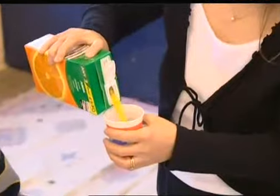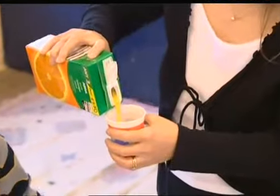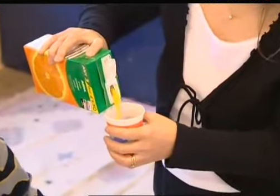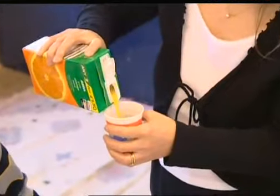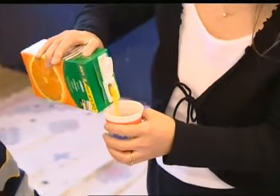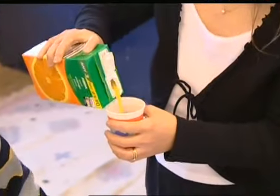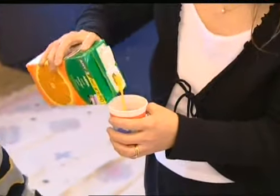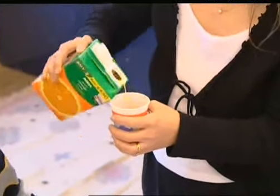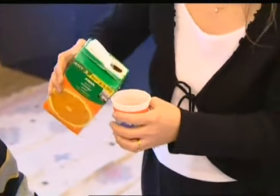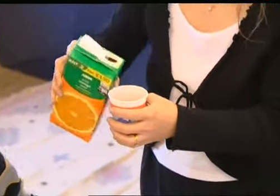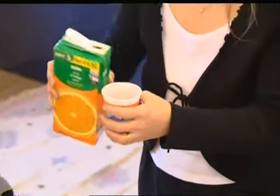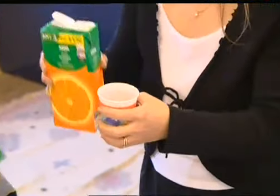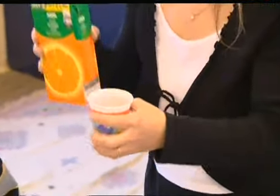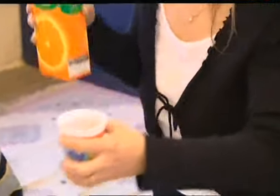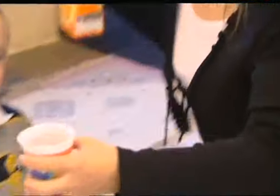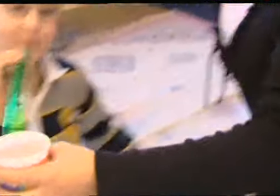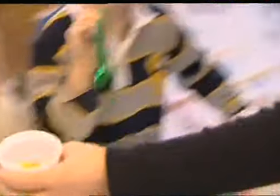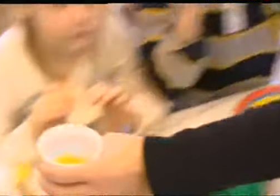Yeah. There's juice too.